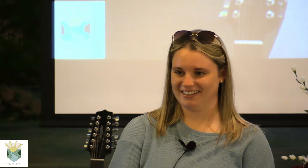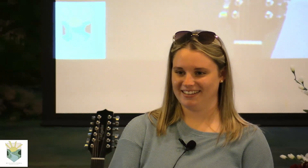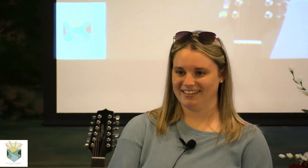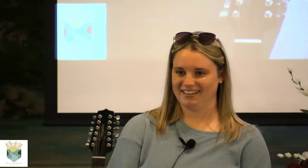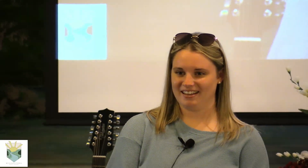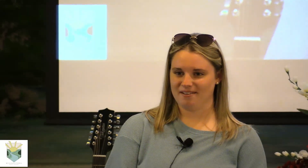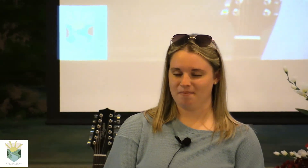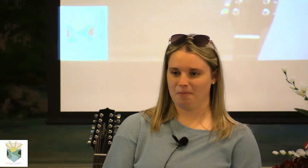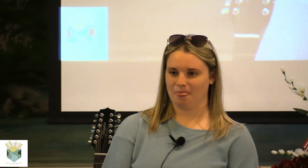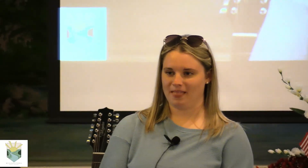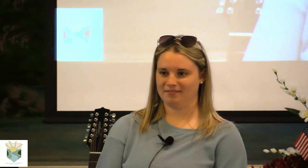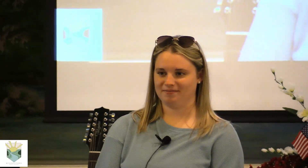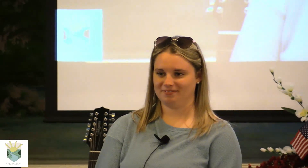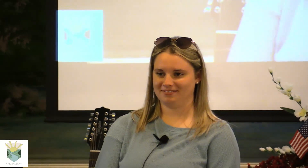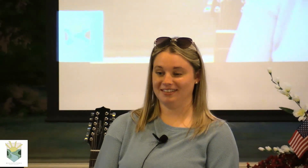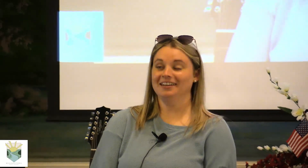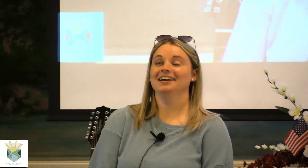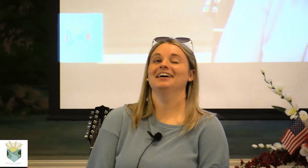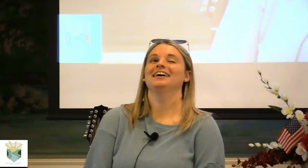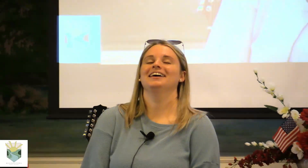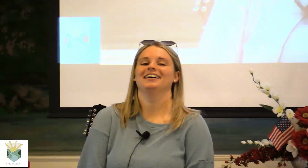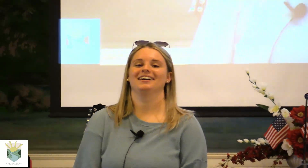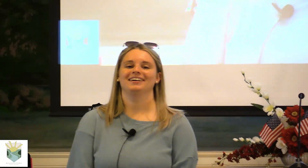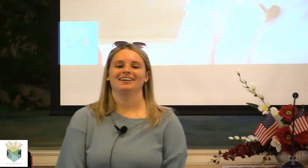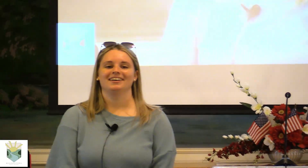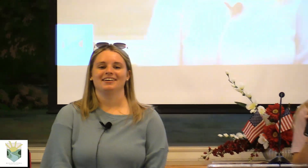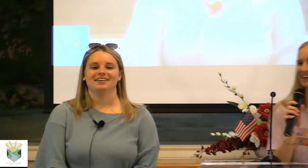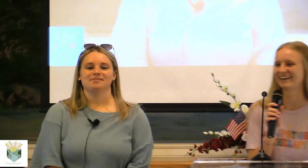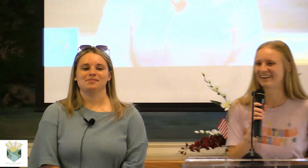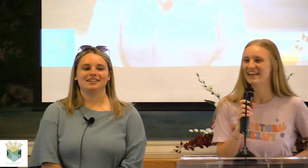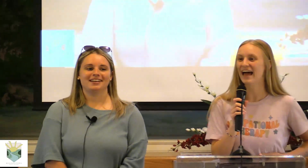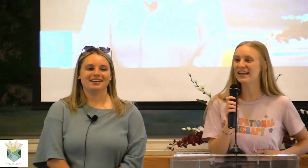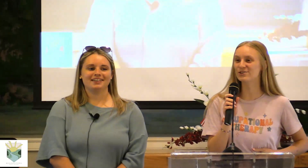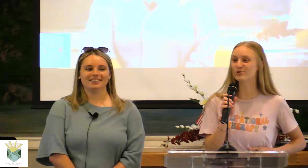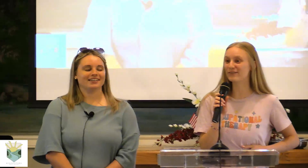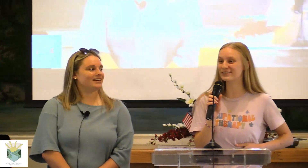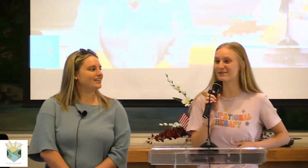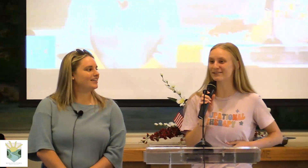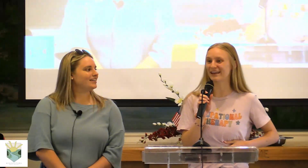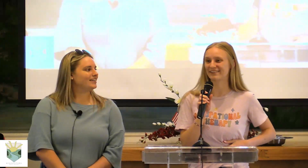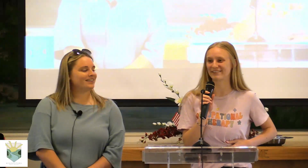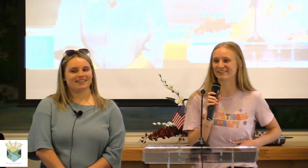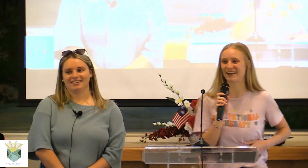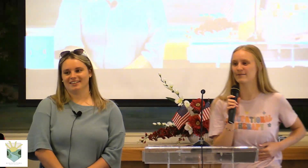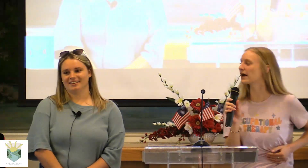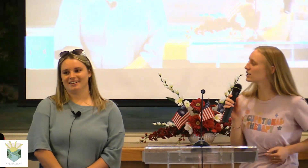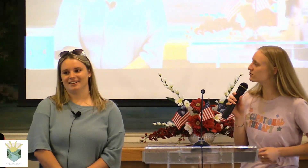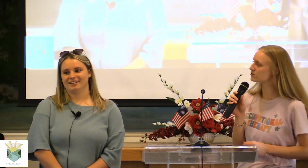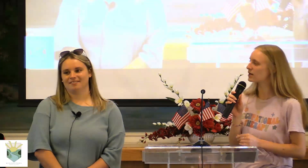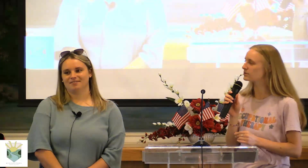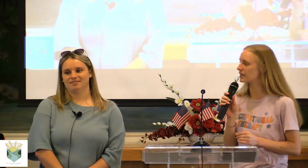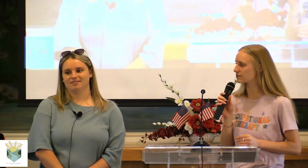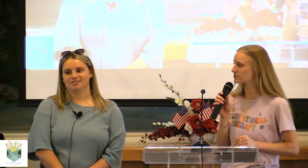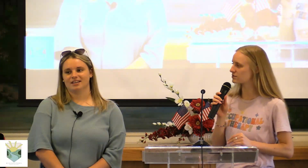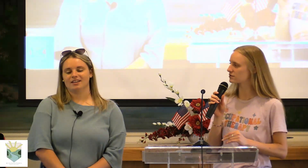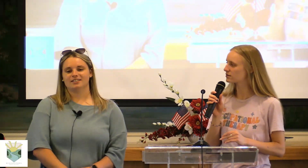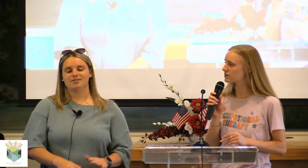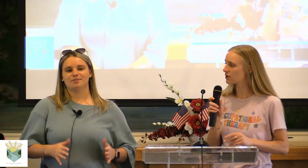be signing your name every morning to Granny. So, hey, and you have a double letter in your name. How do you do double letters? So it depends